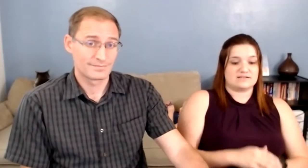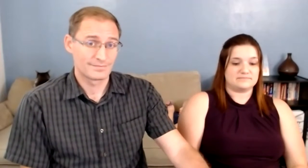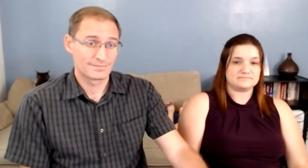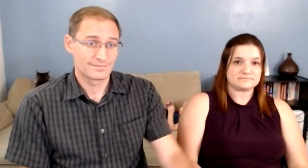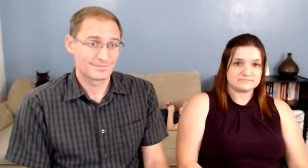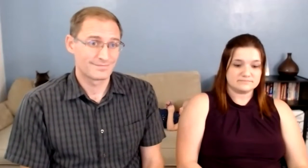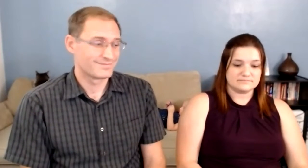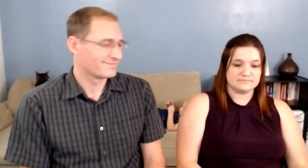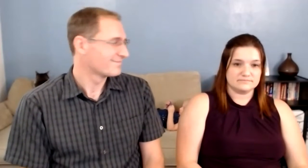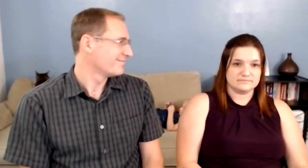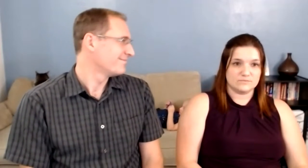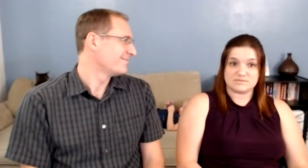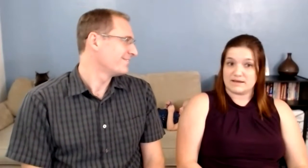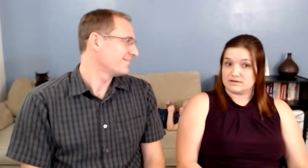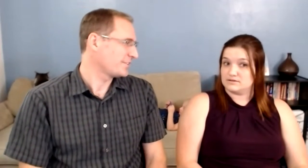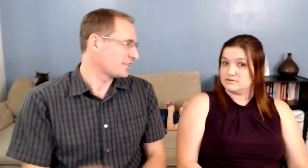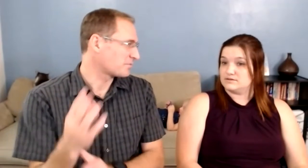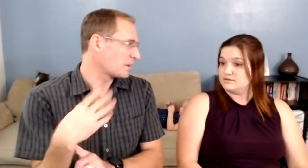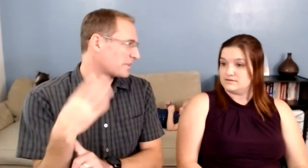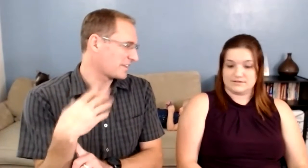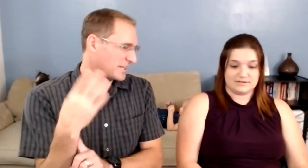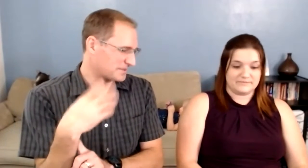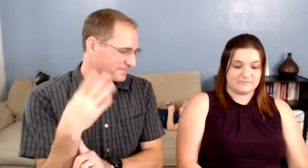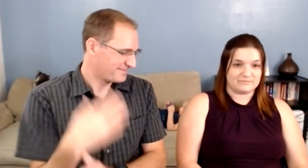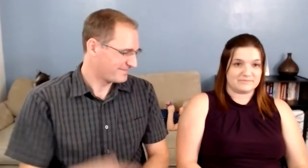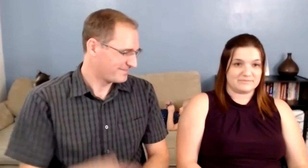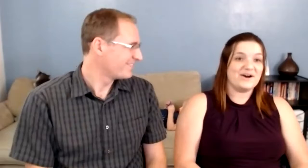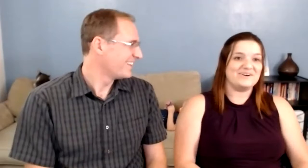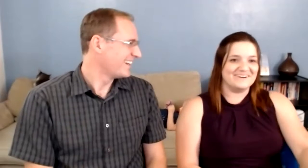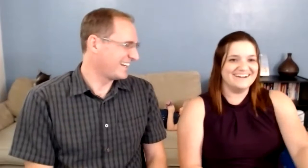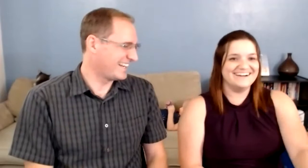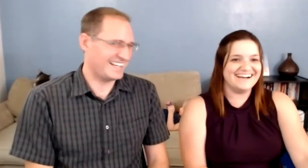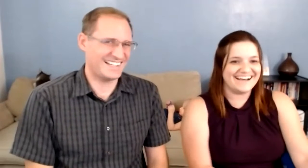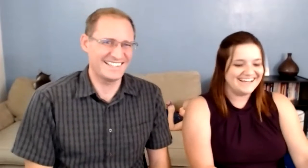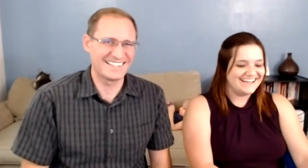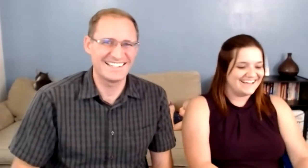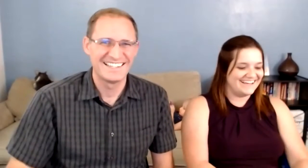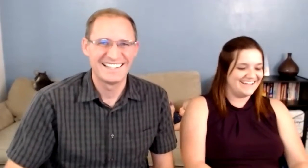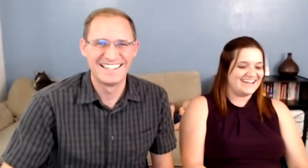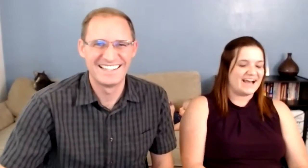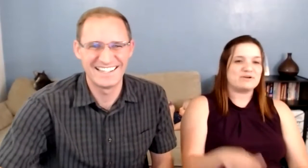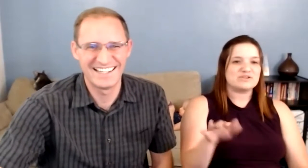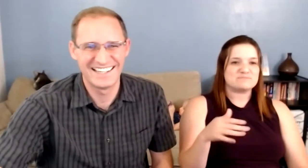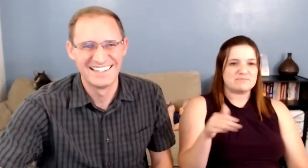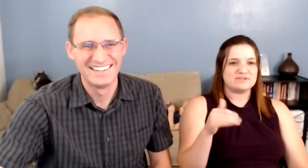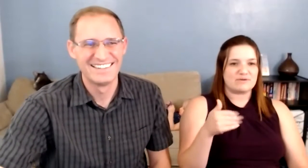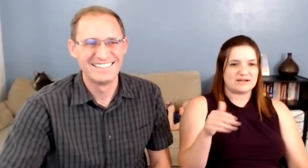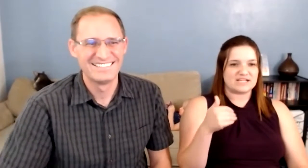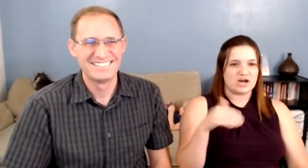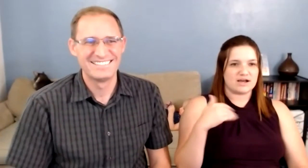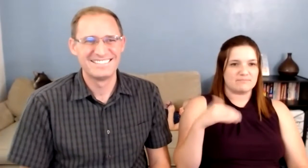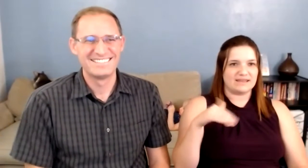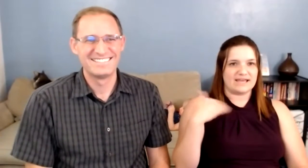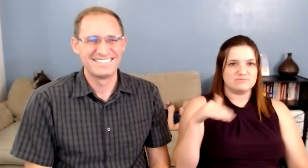context. What's that? Your knees wobbling, you can. Oh, I'm one of those people that